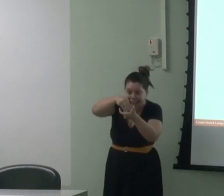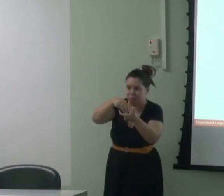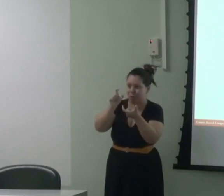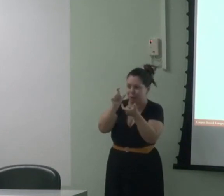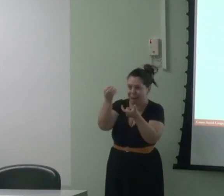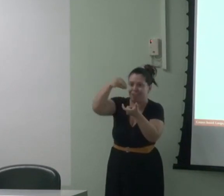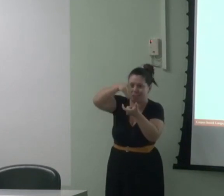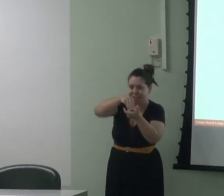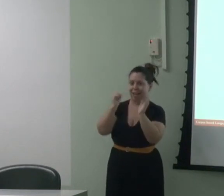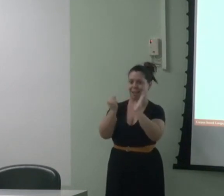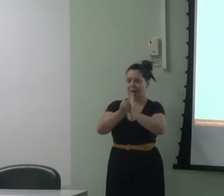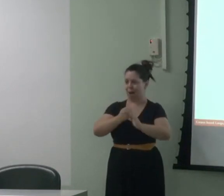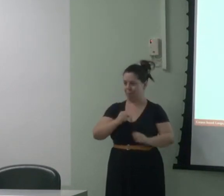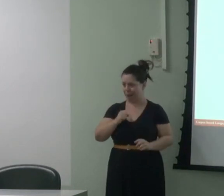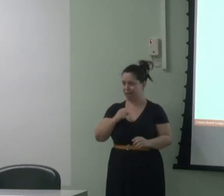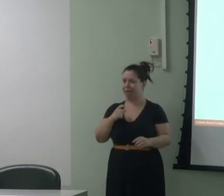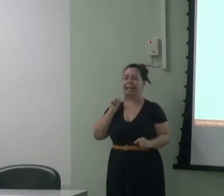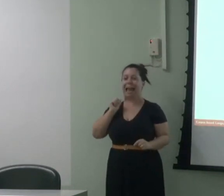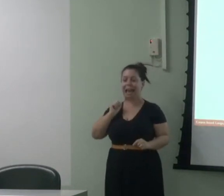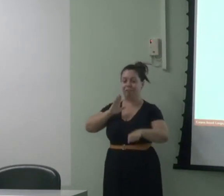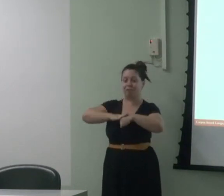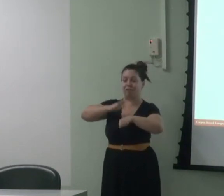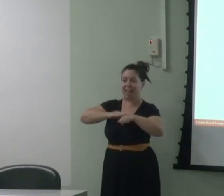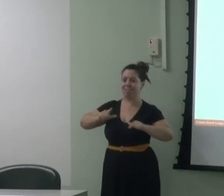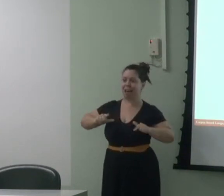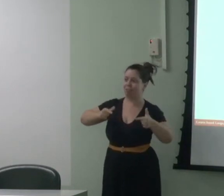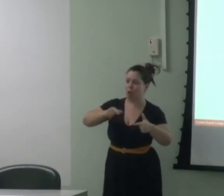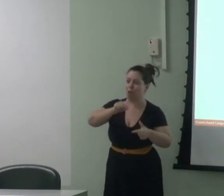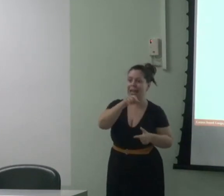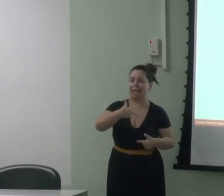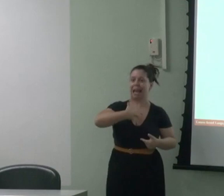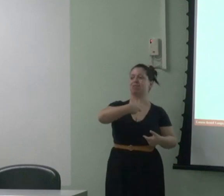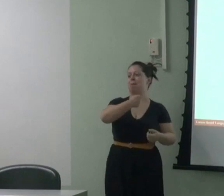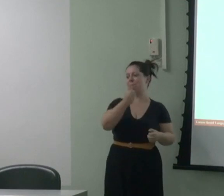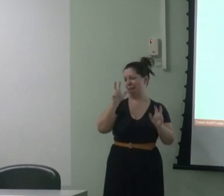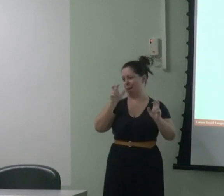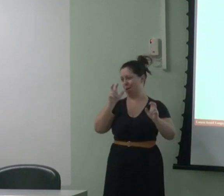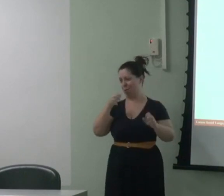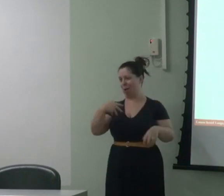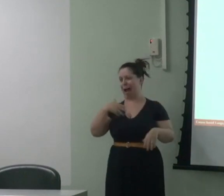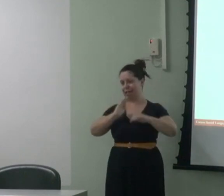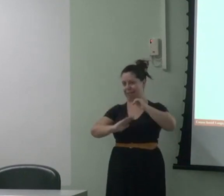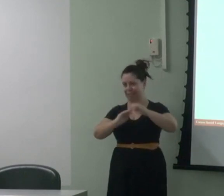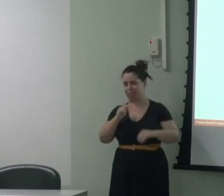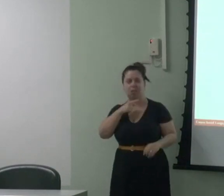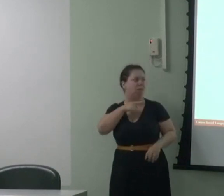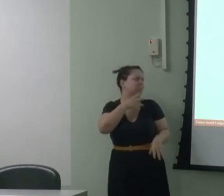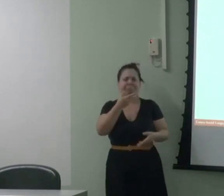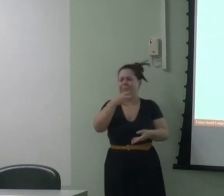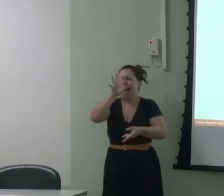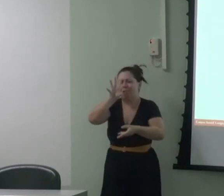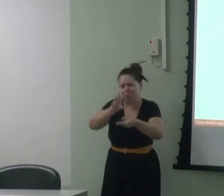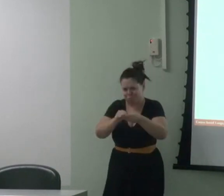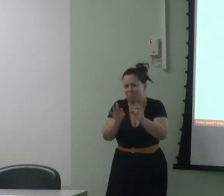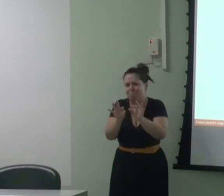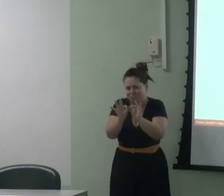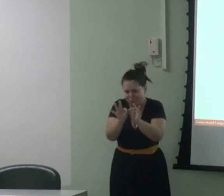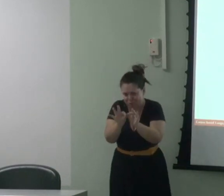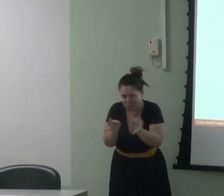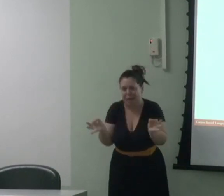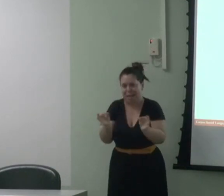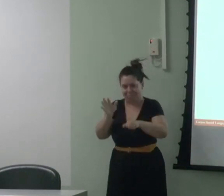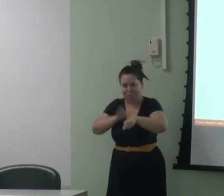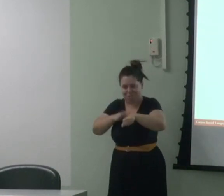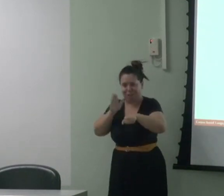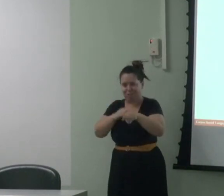agent. So that was very quick, brief introduction to how